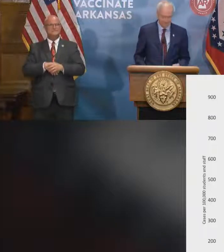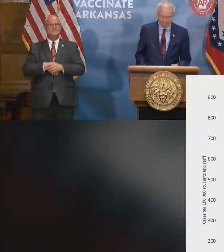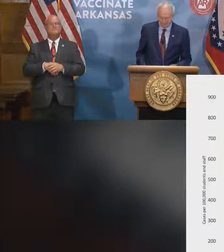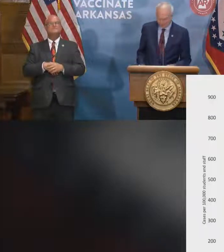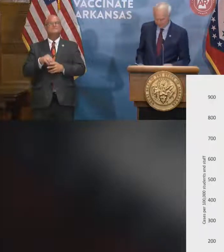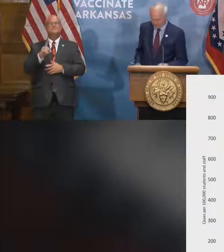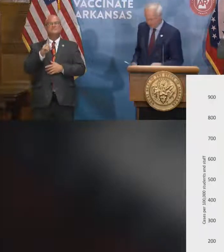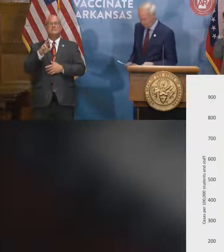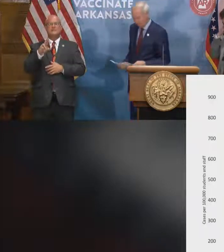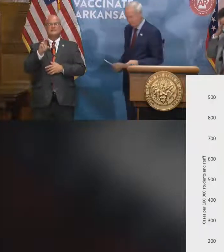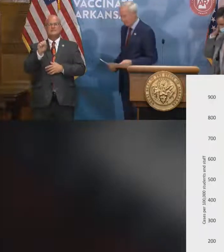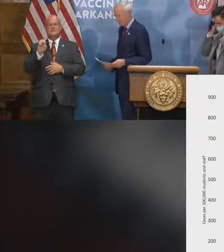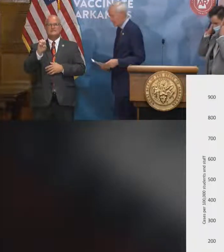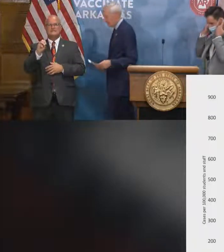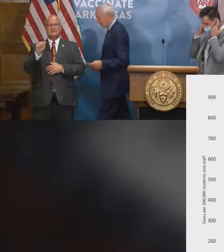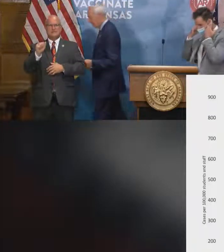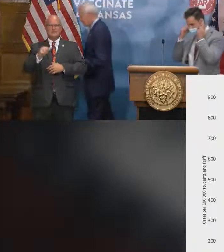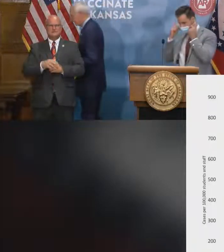Sima.